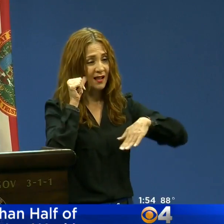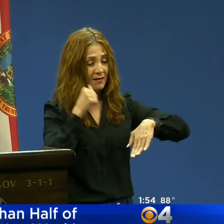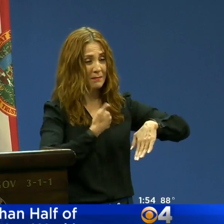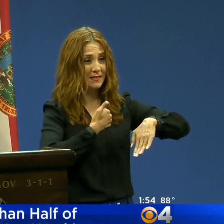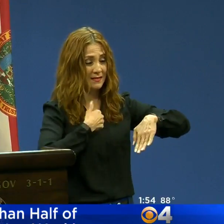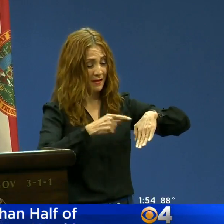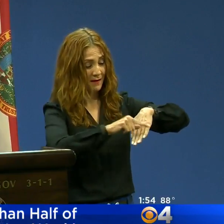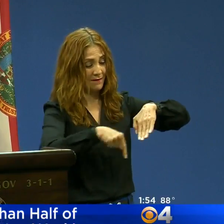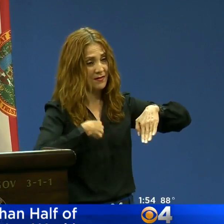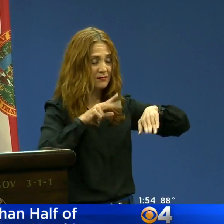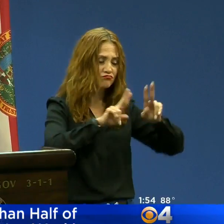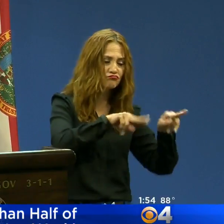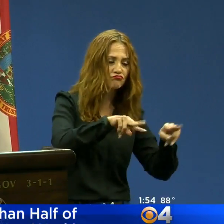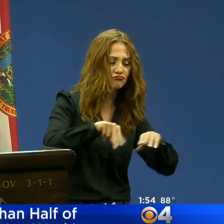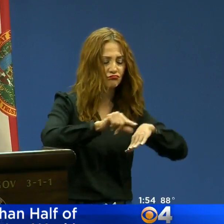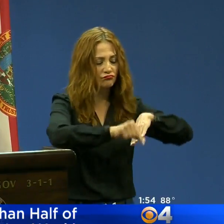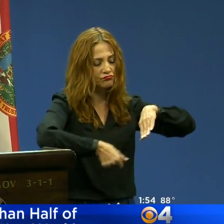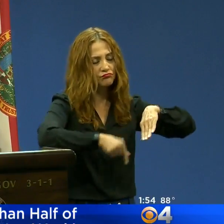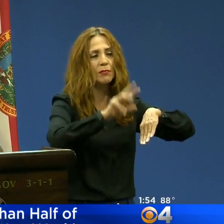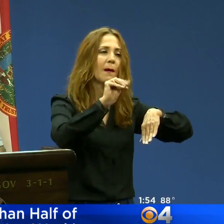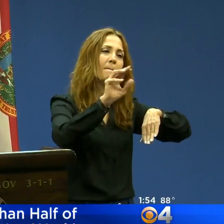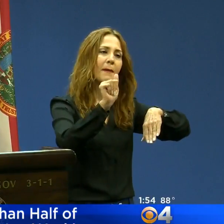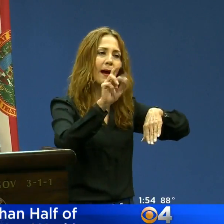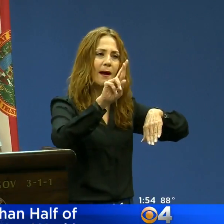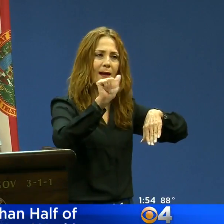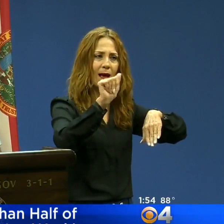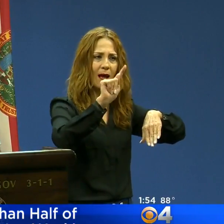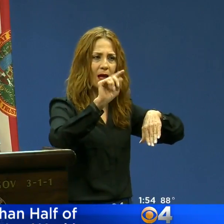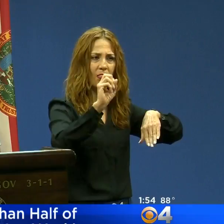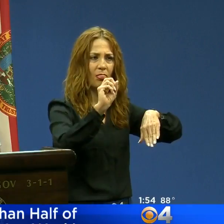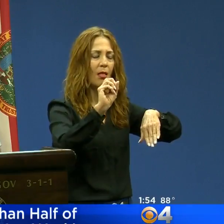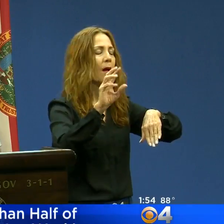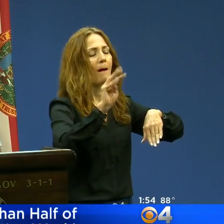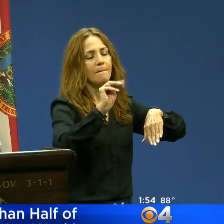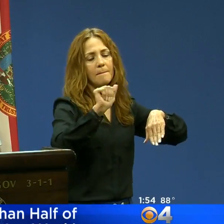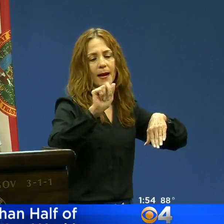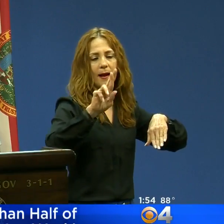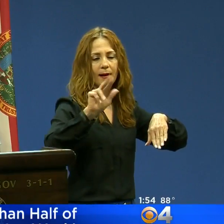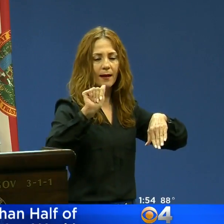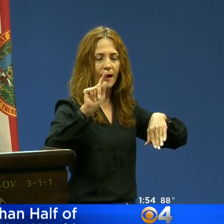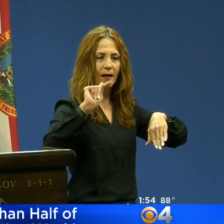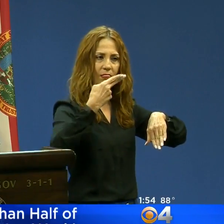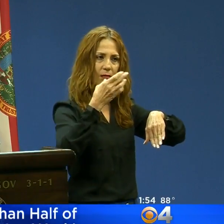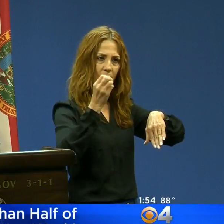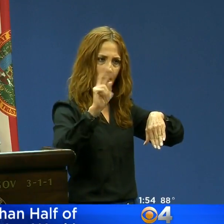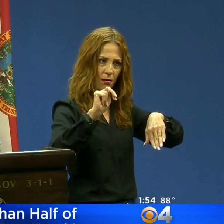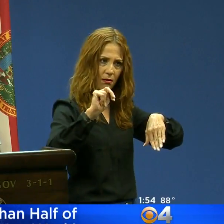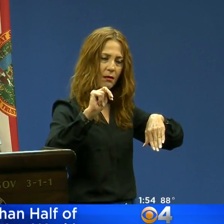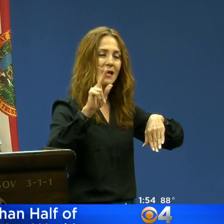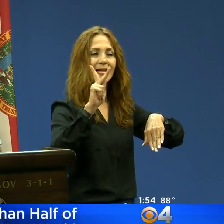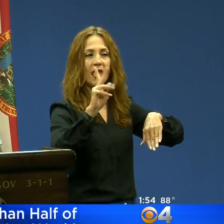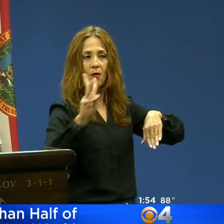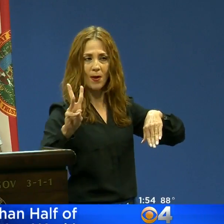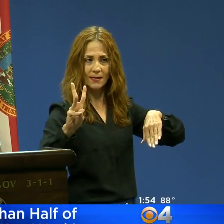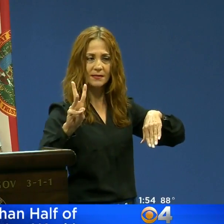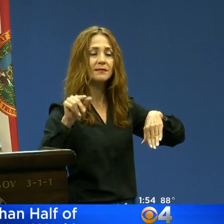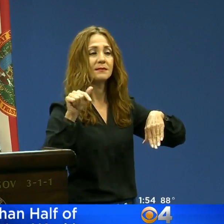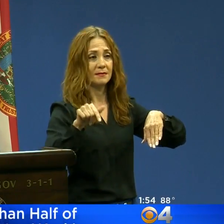West. We will assist our southern neighbors as best we can with water, with police, in any way that we